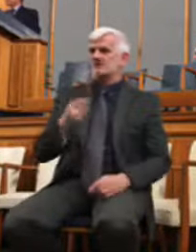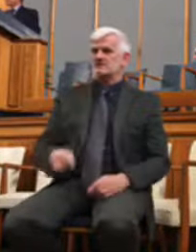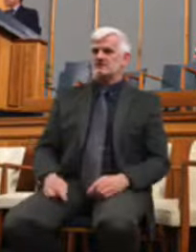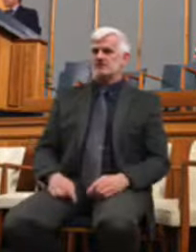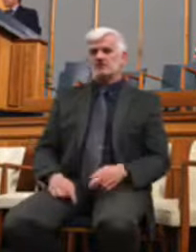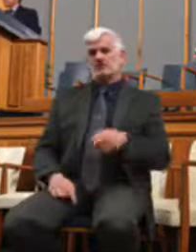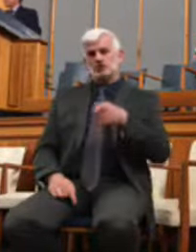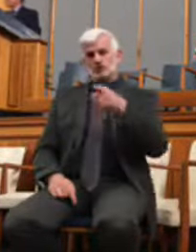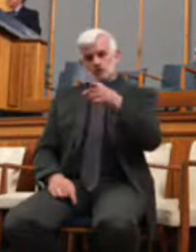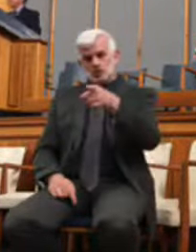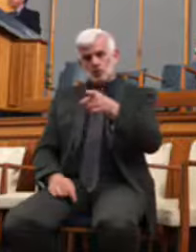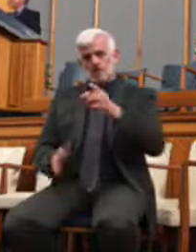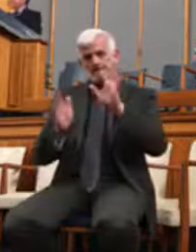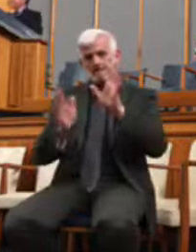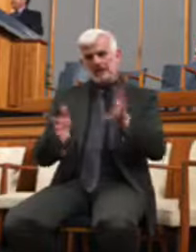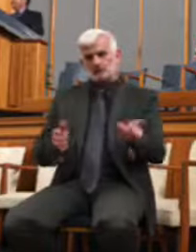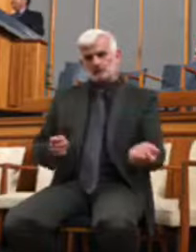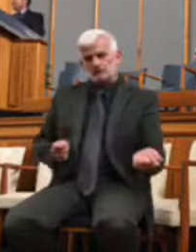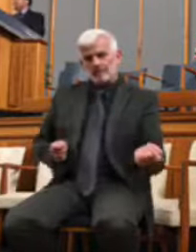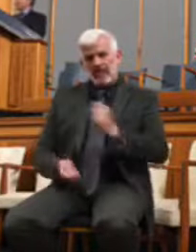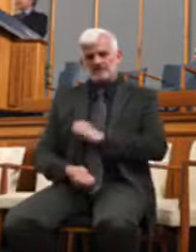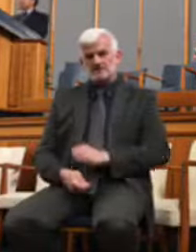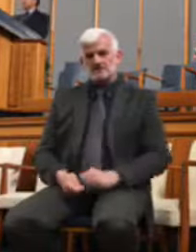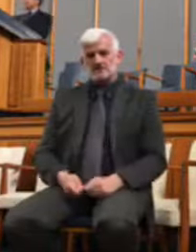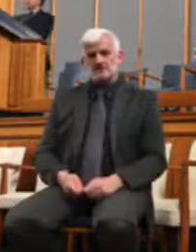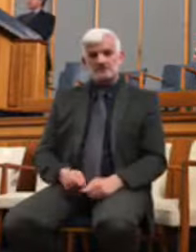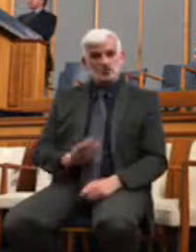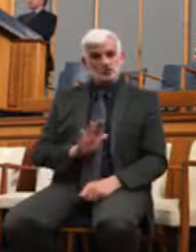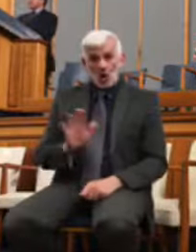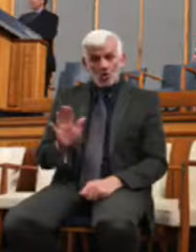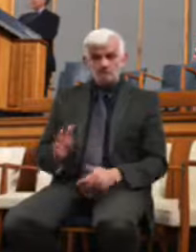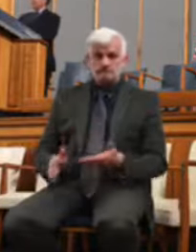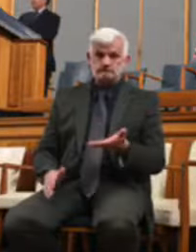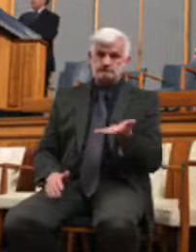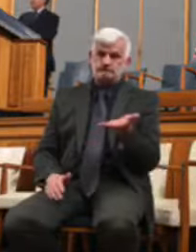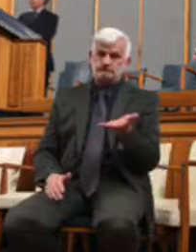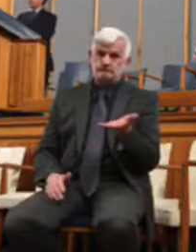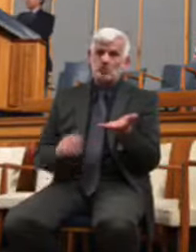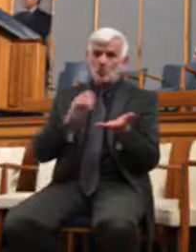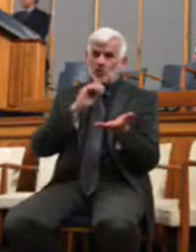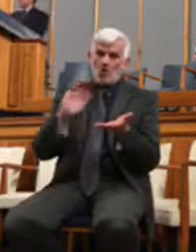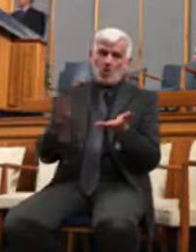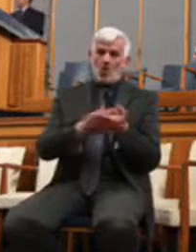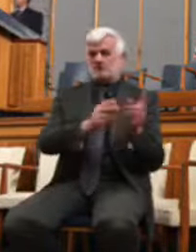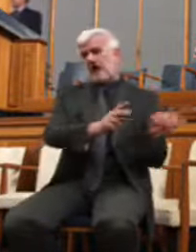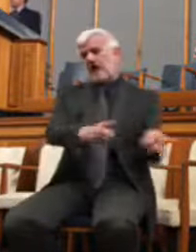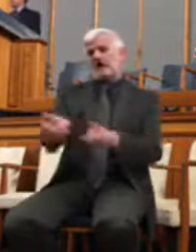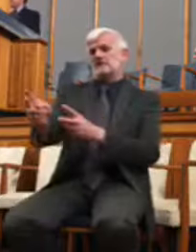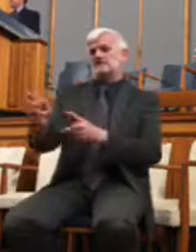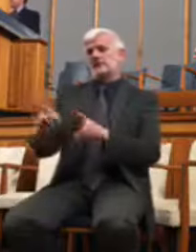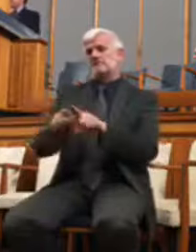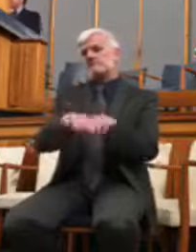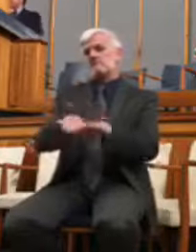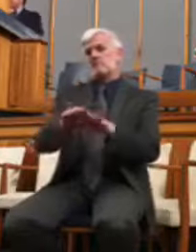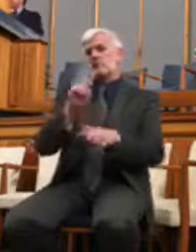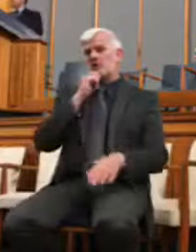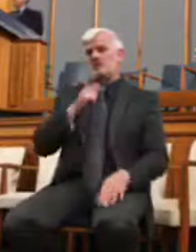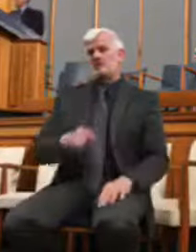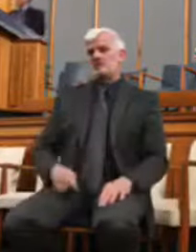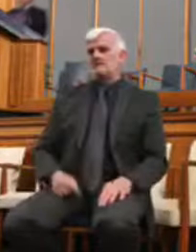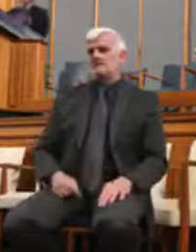except ye repent, ye shall all perish likewise. So you